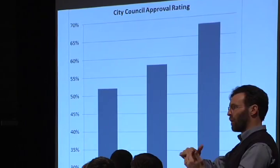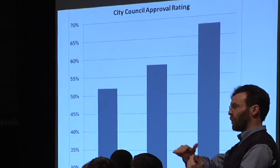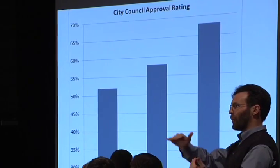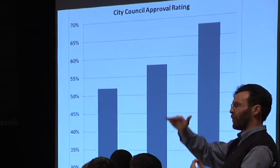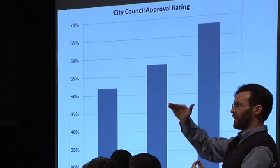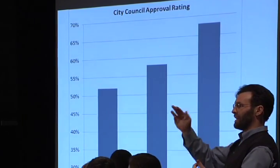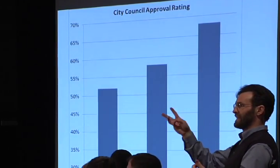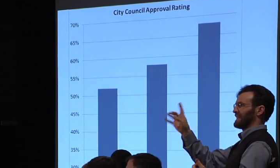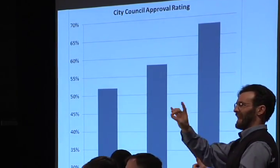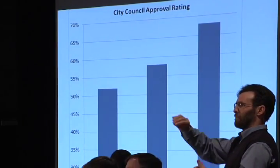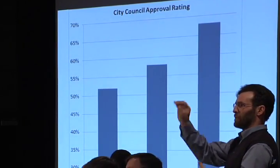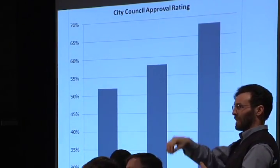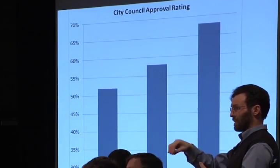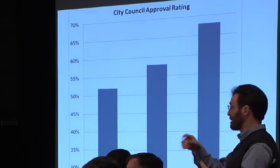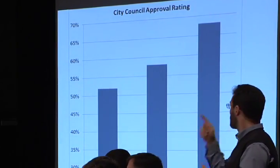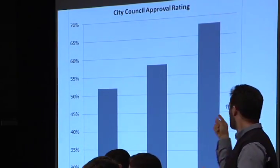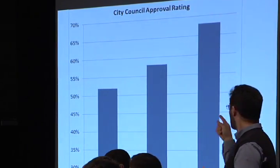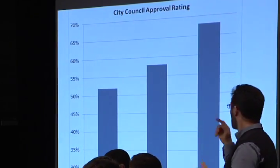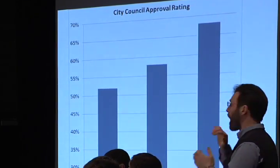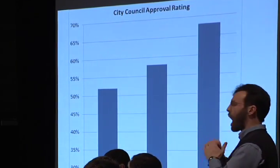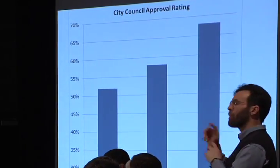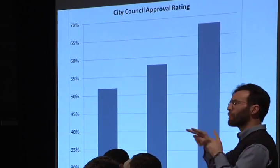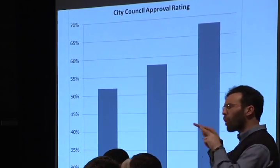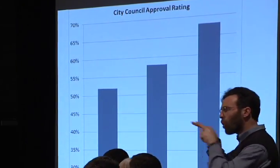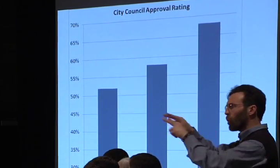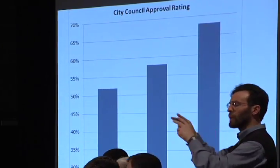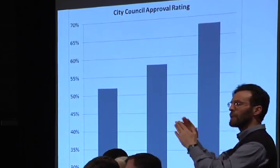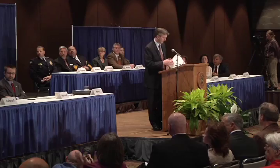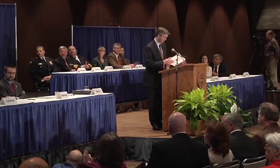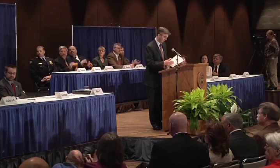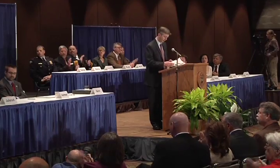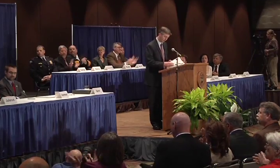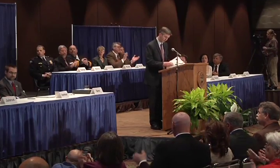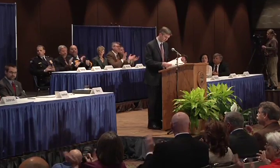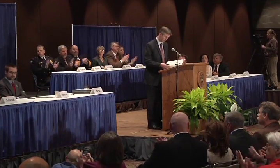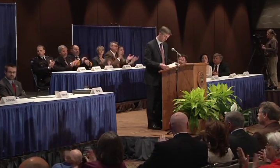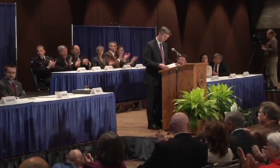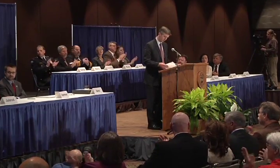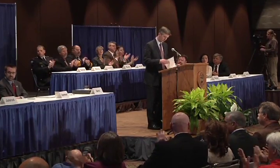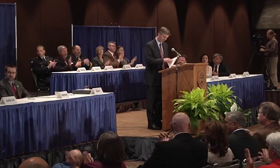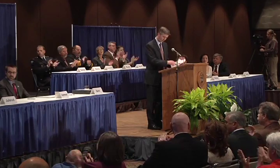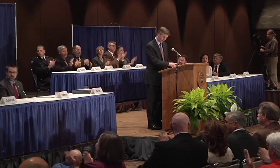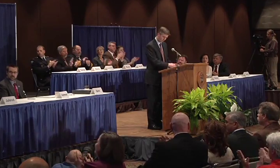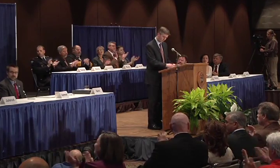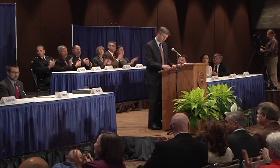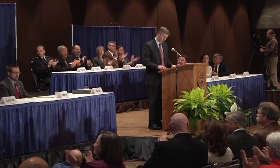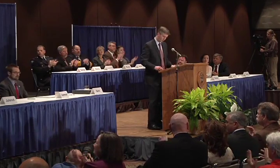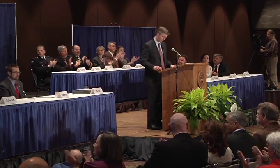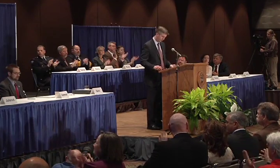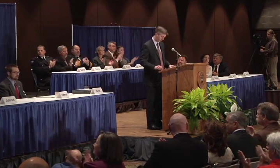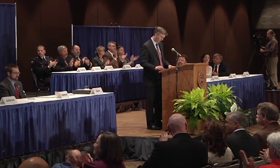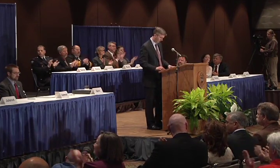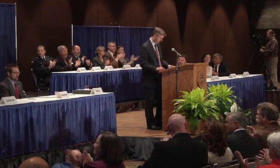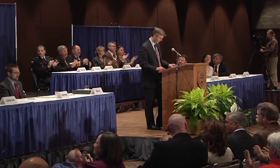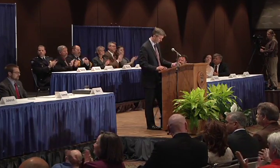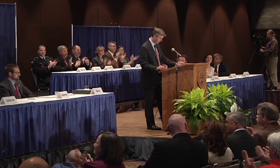near 68%. This is how folks are looking at our city council these days. So let's give them a round of applause.